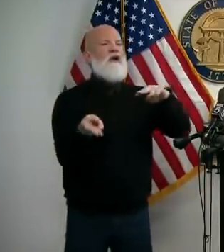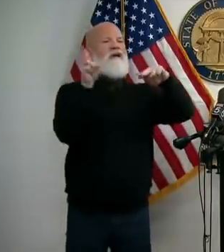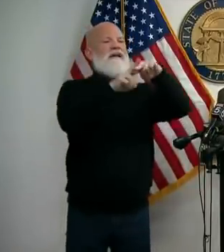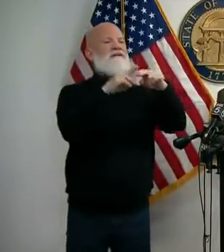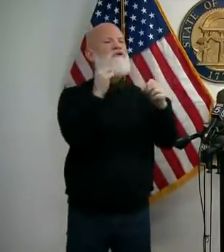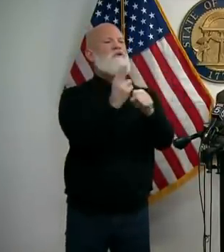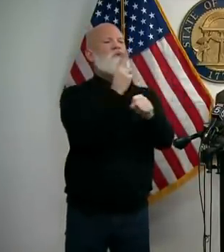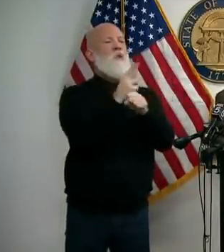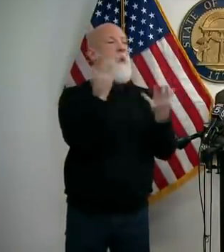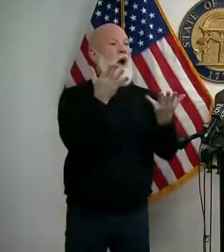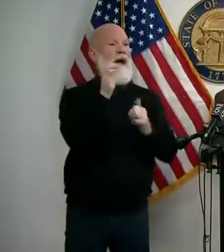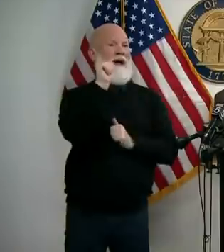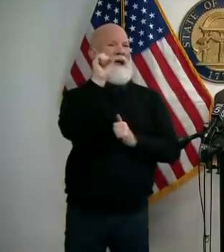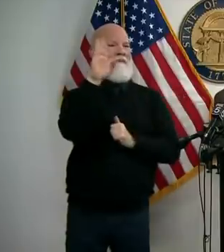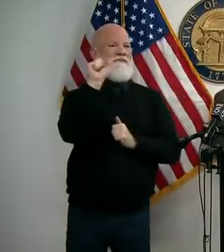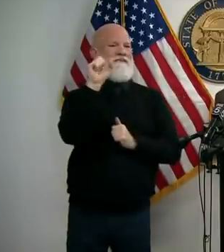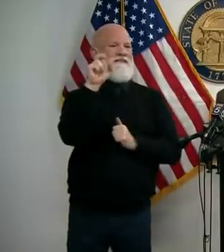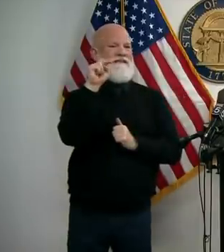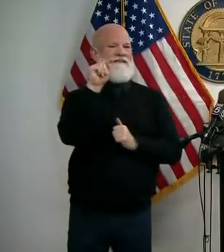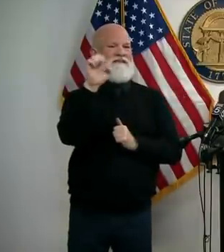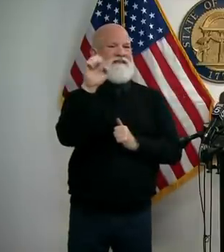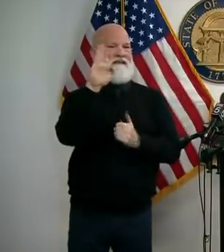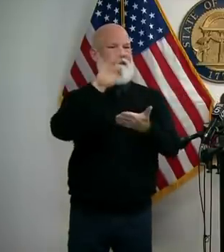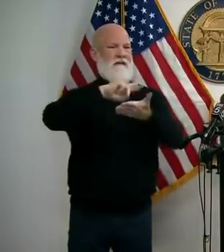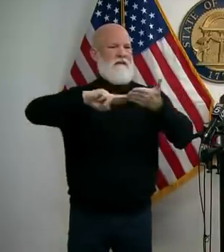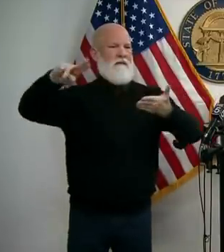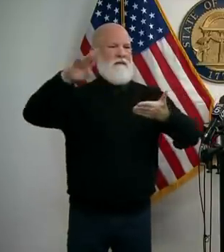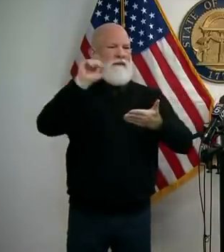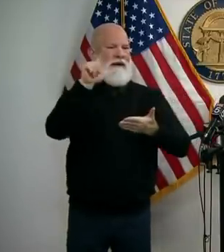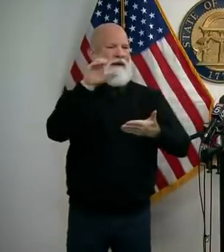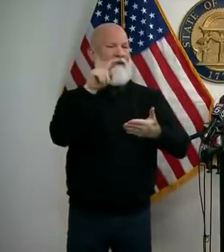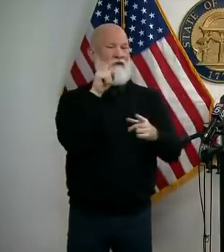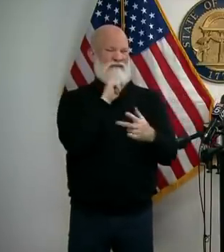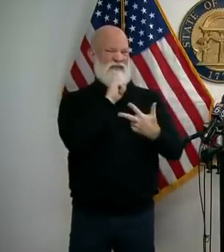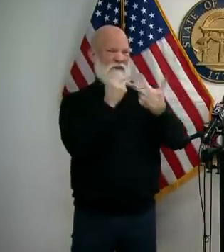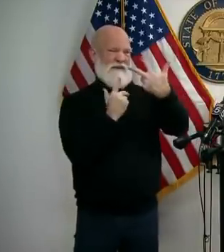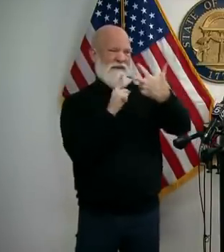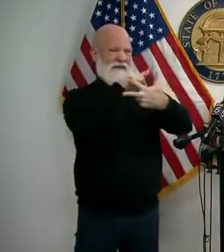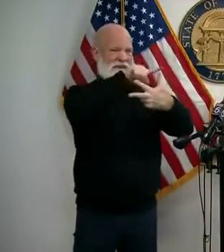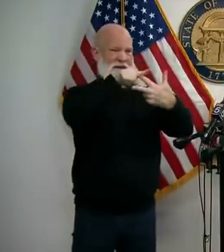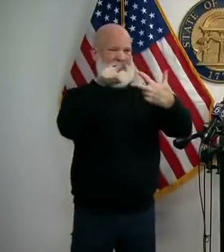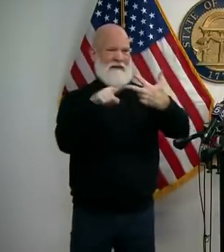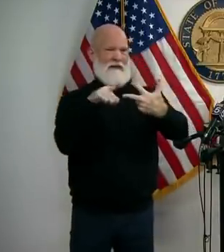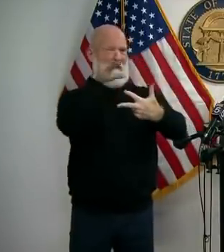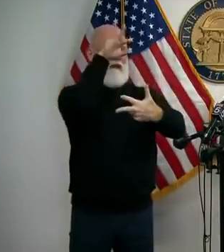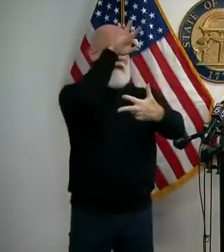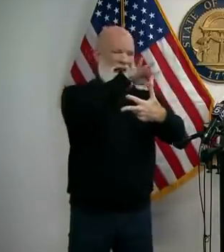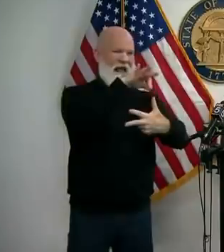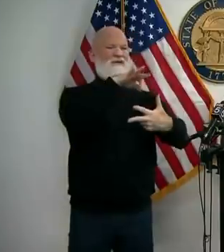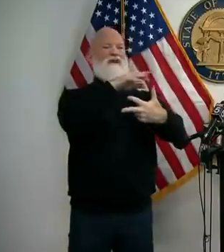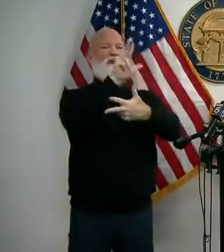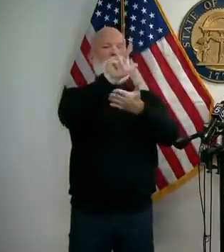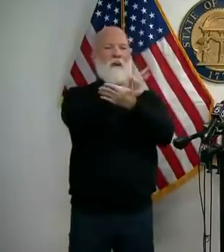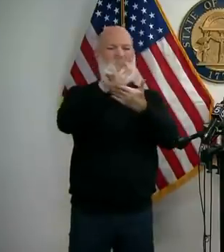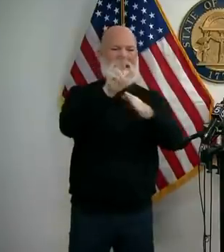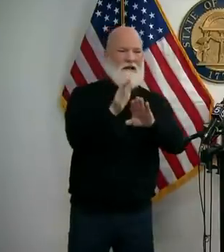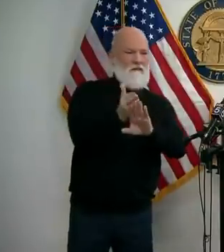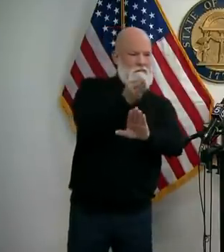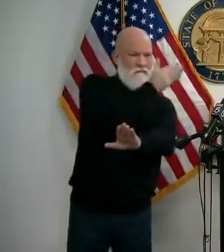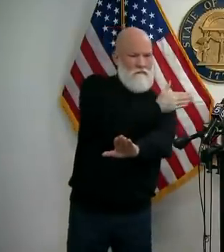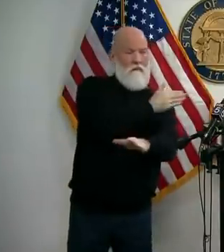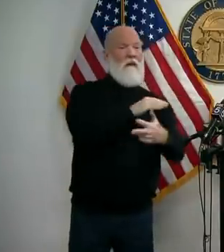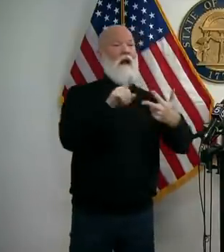they have to run 3 elections at a time, essentially. You have to run the 3 weeks of early voting. Then you have to run an absentee ballot program that literally by law